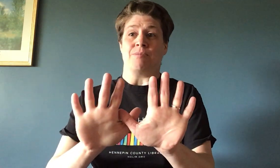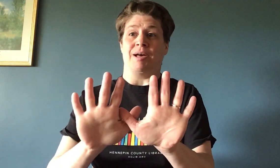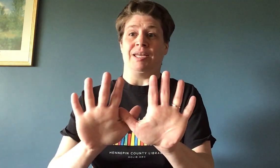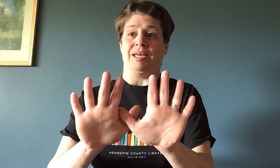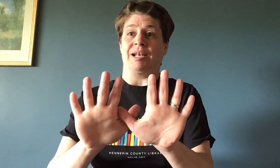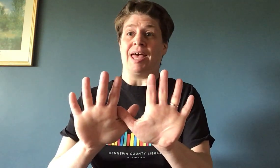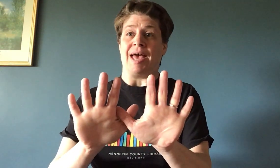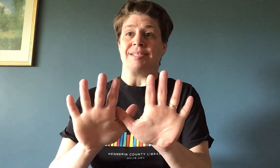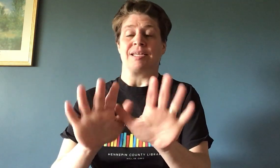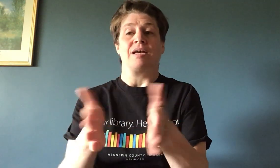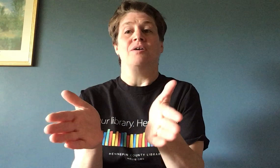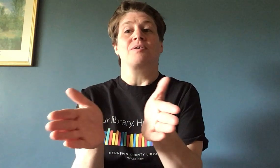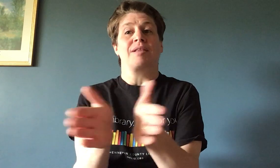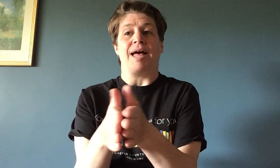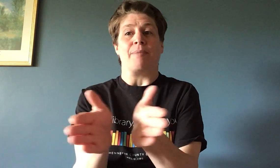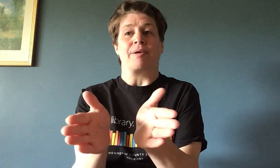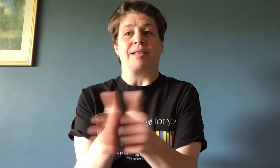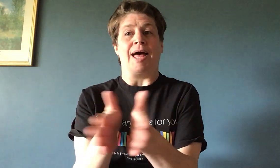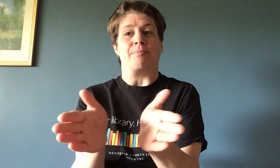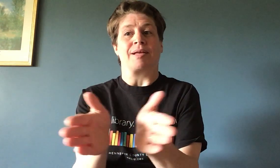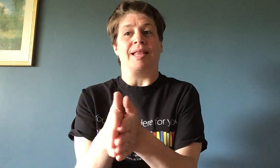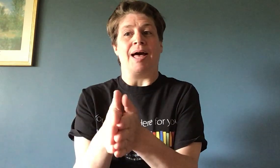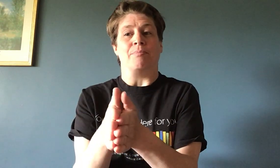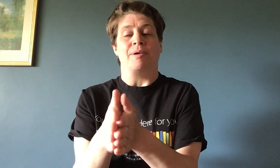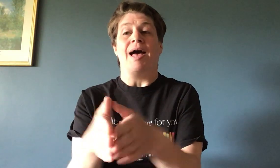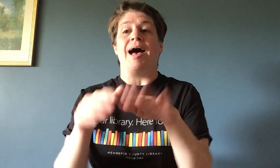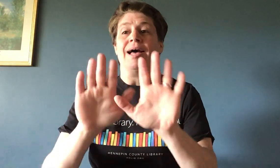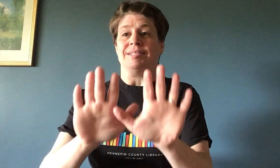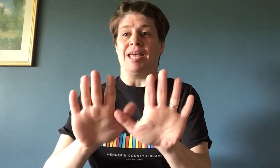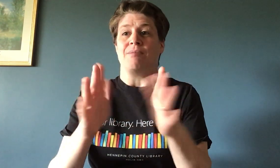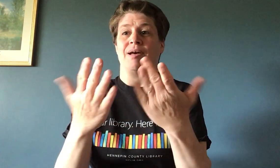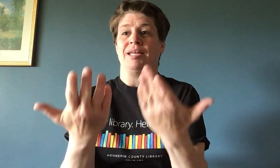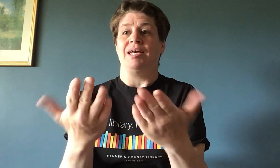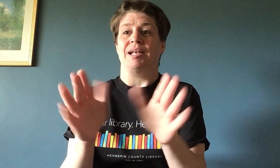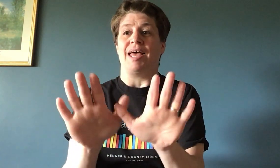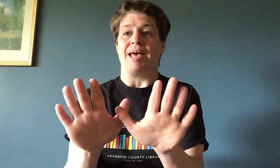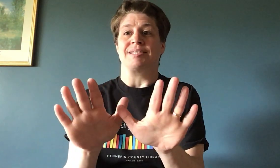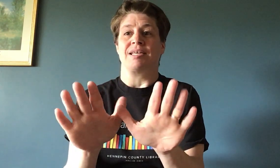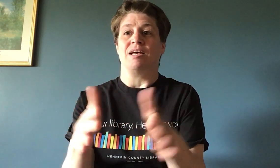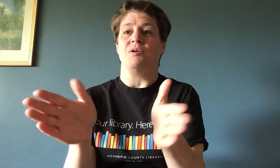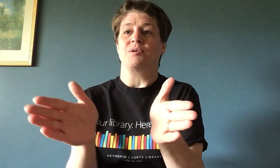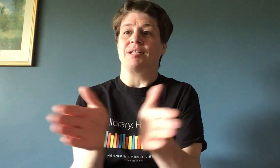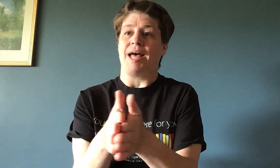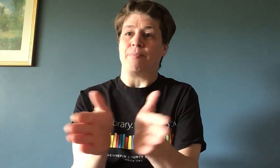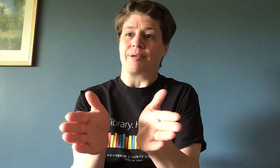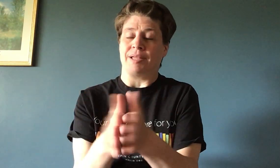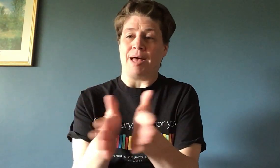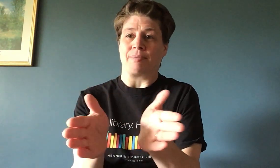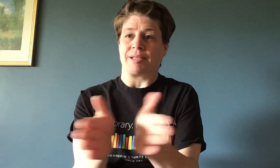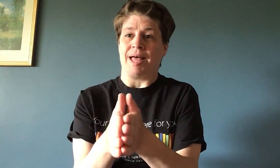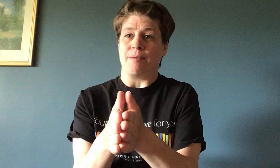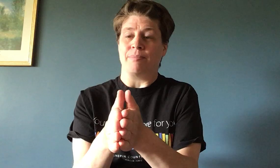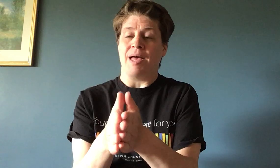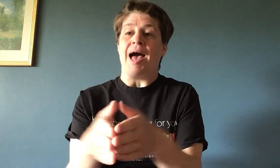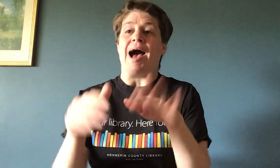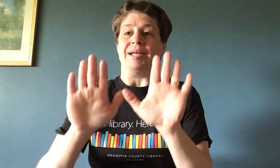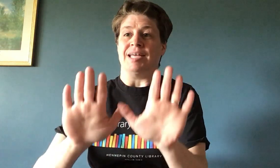my little hands and go clap, clap, clap. I take my little hands and go clap, clap, clap. I take